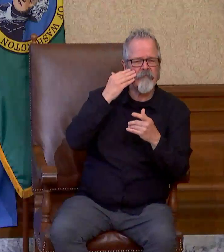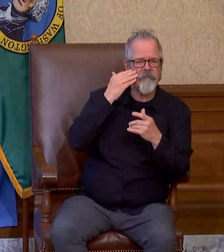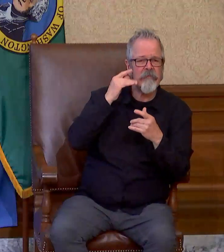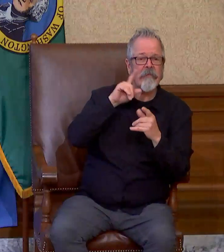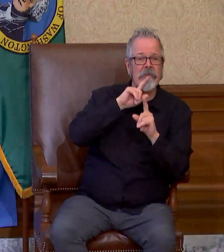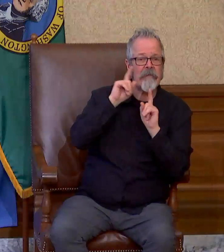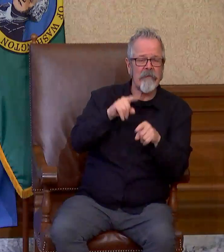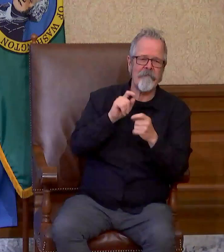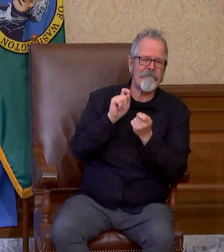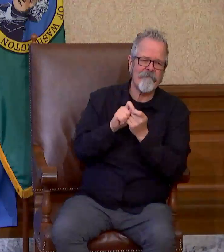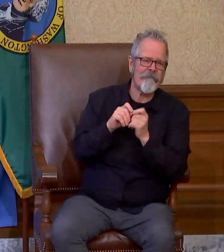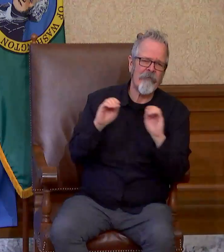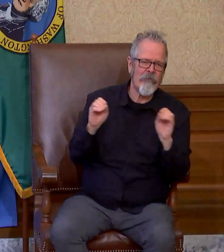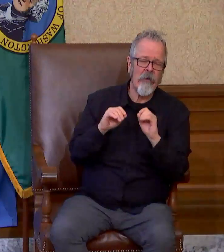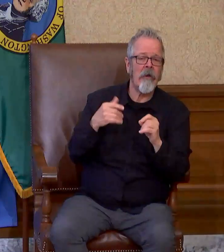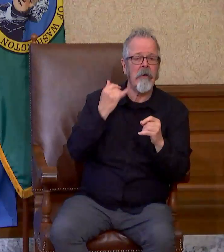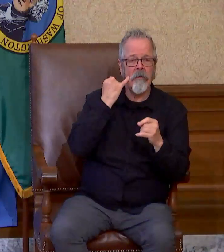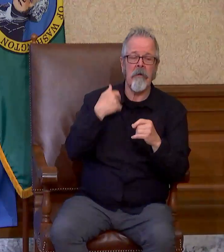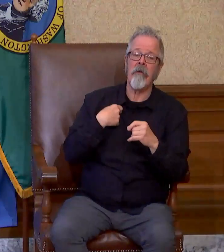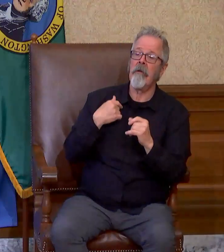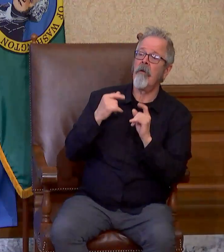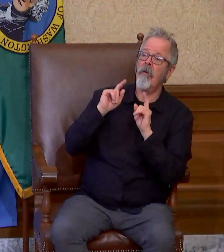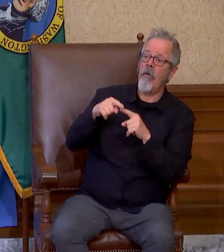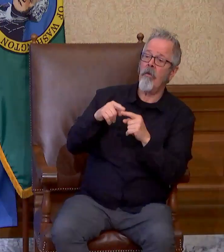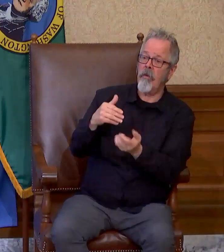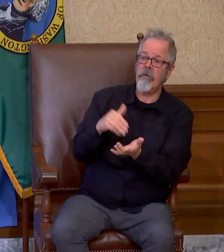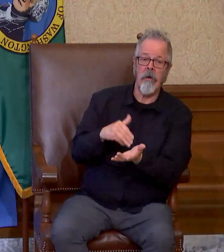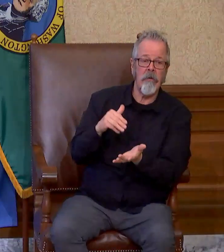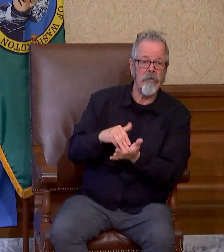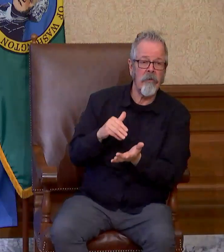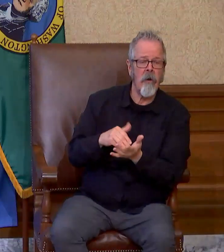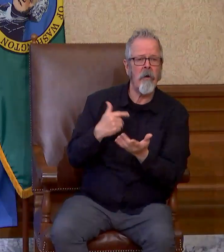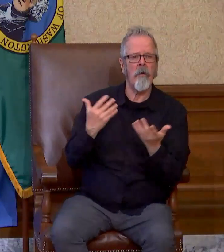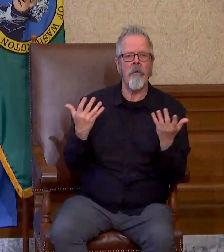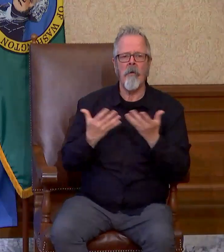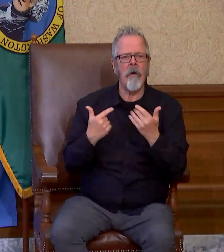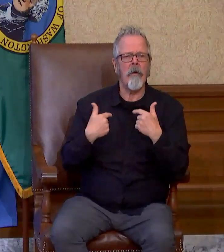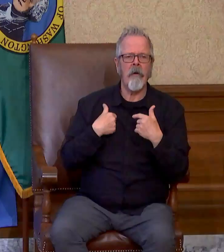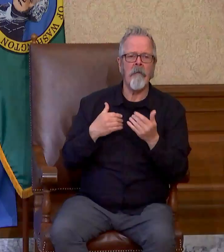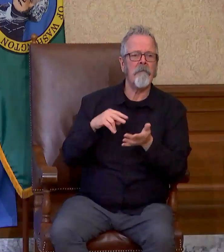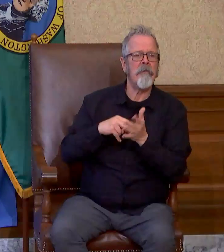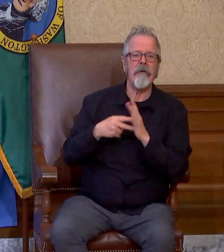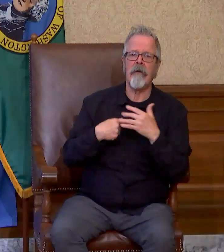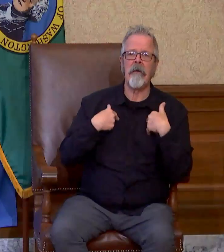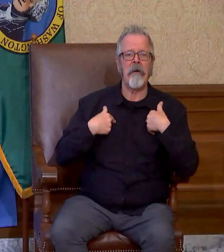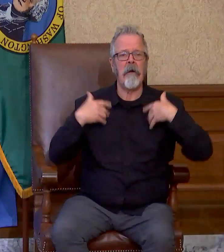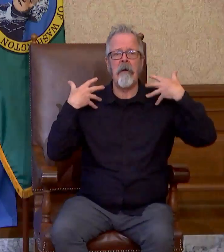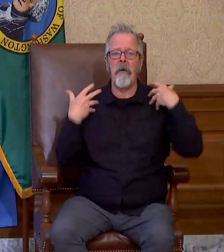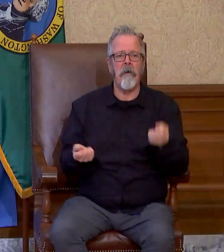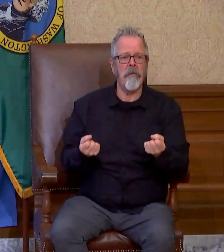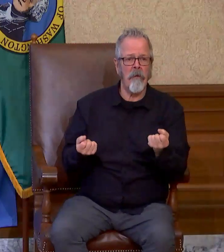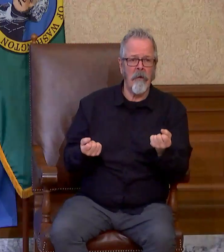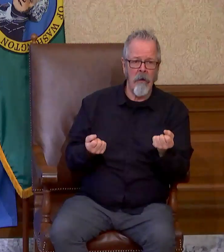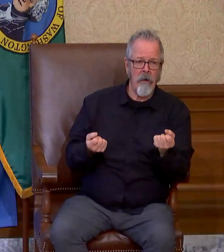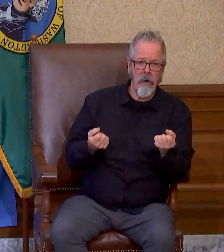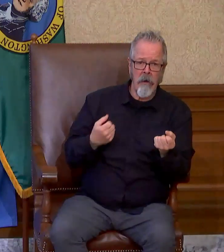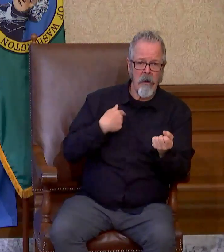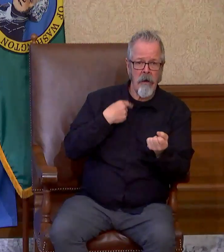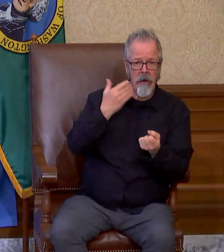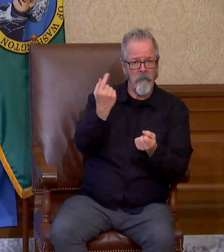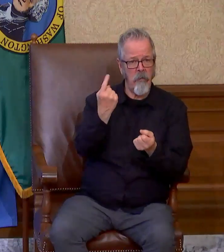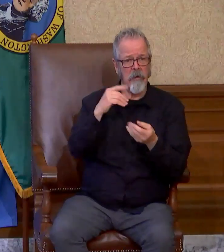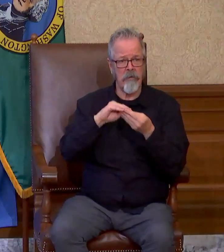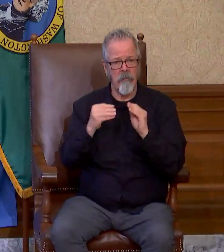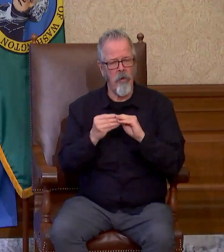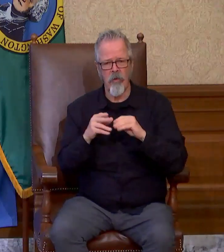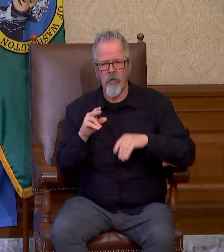blood pressure, lipids, weight, age, whether you're diabetic. There's just a host of these things. And if we're going to